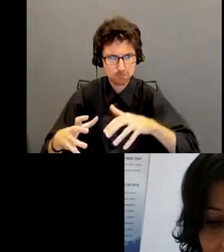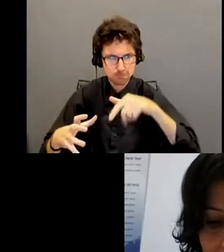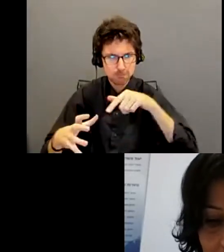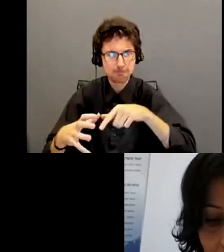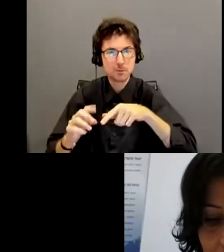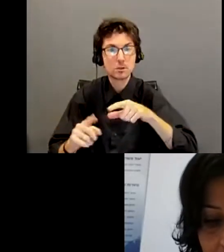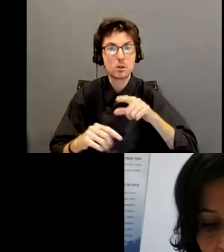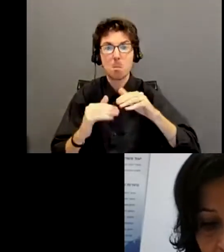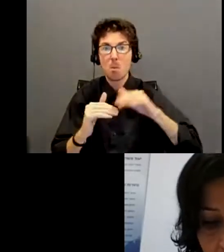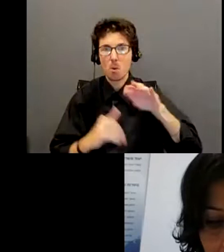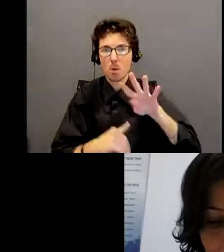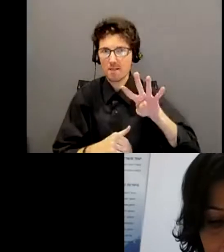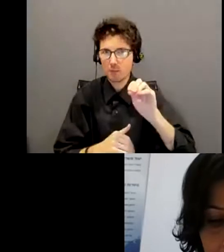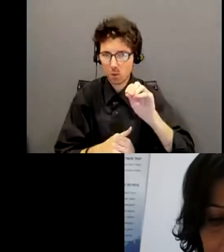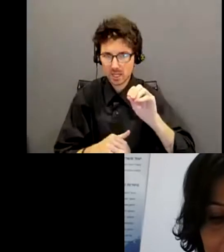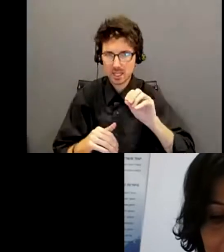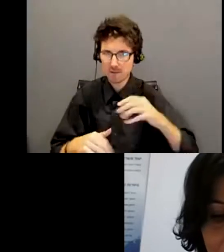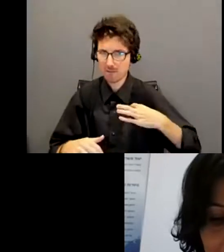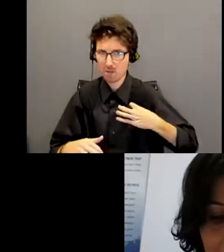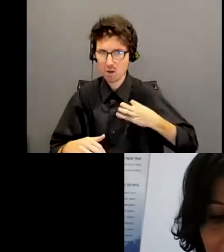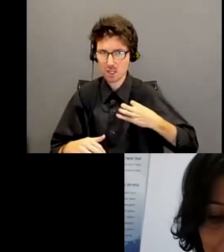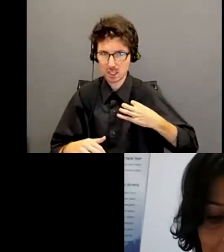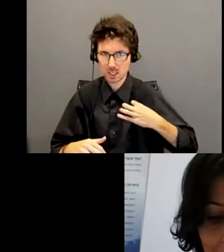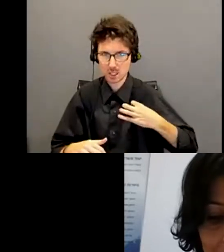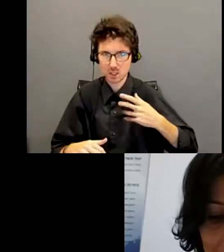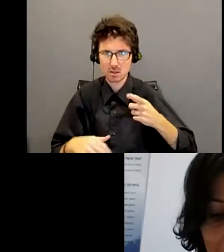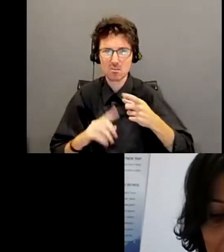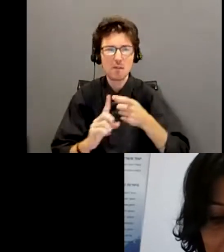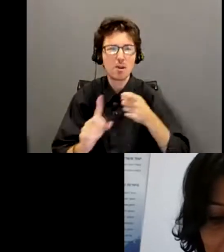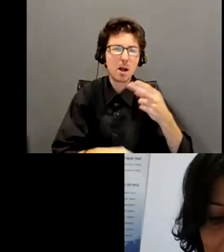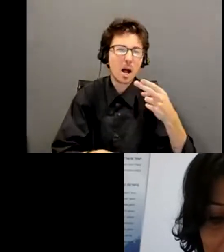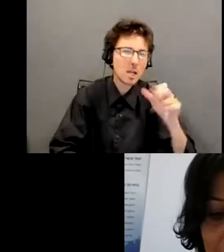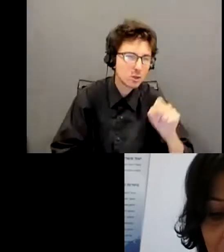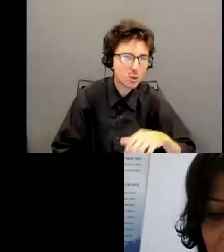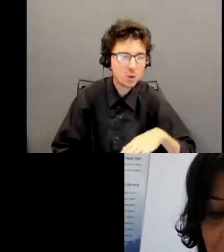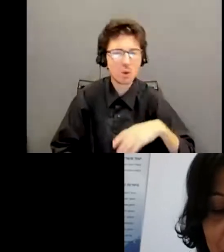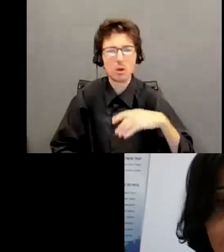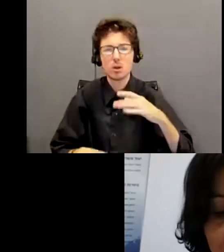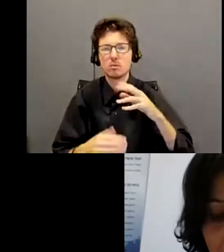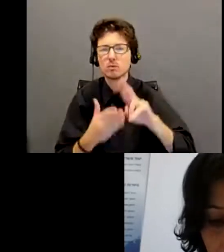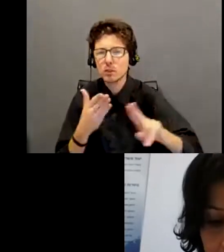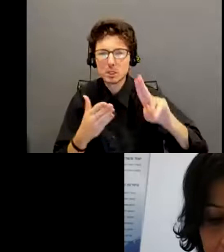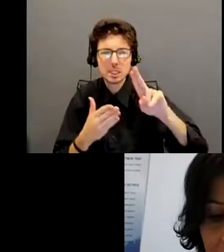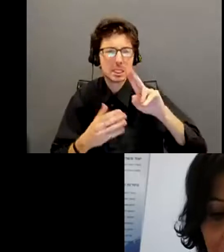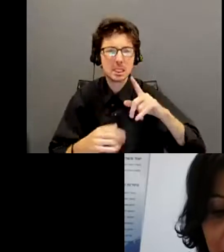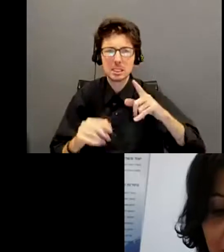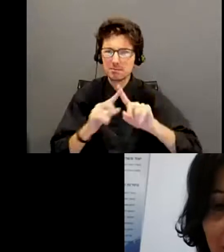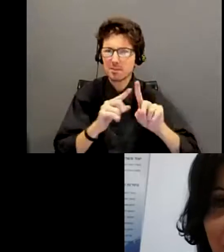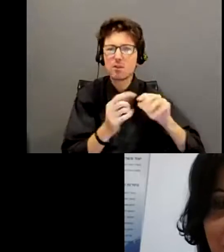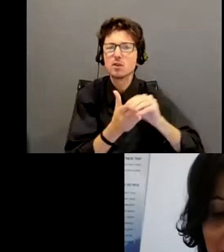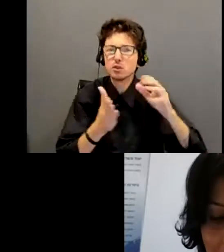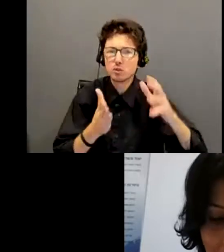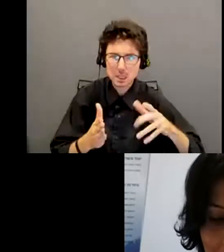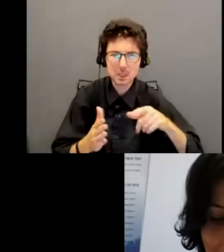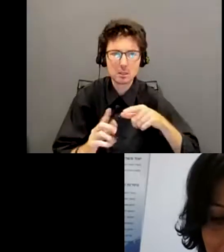various fields, whether social or emotional. They jointly participate in art activities, sport, music, cooking, thinking